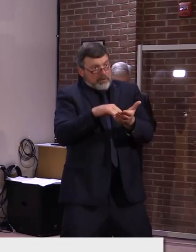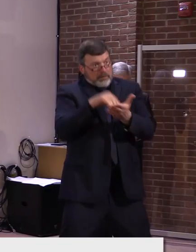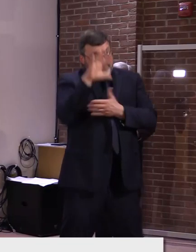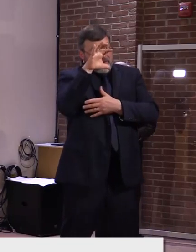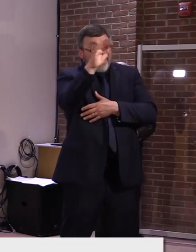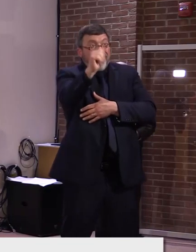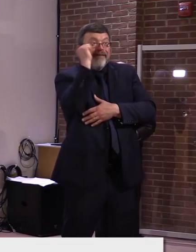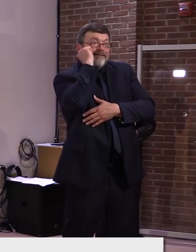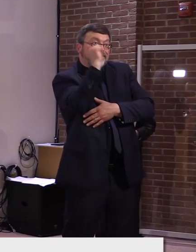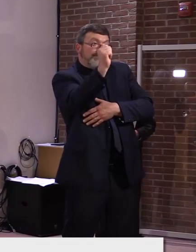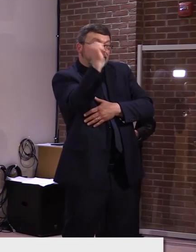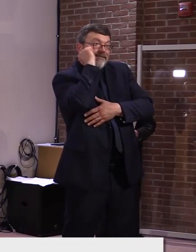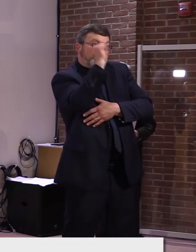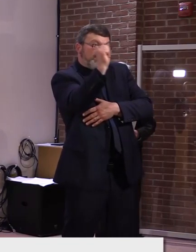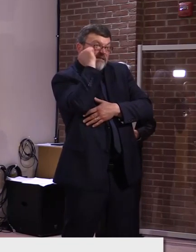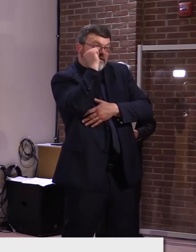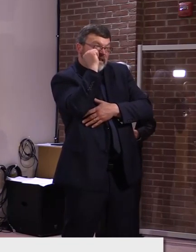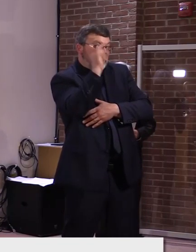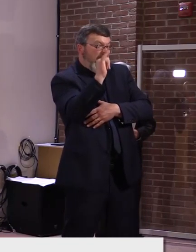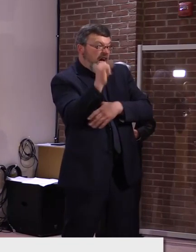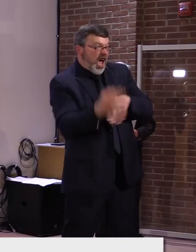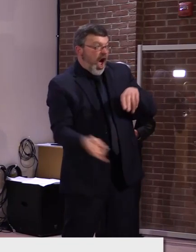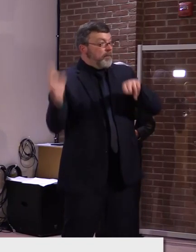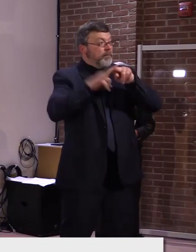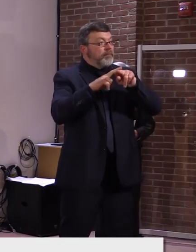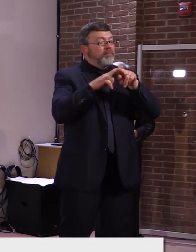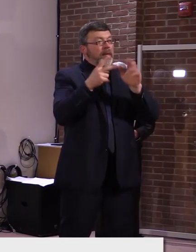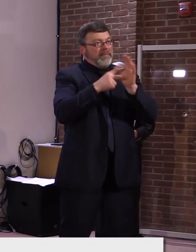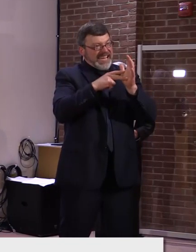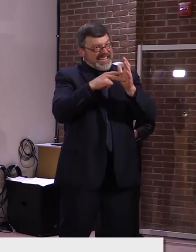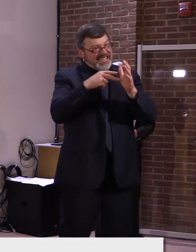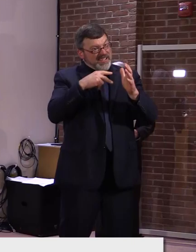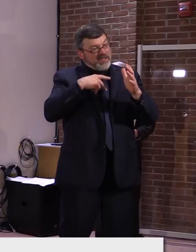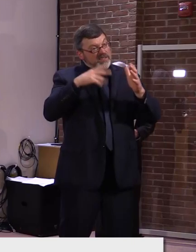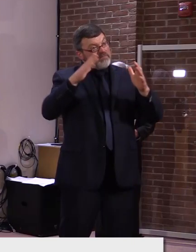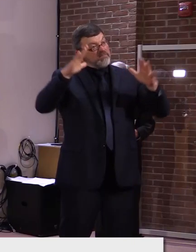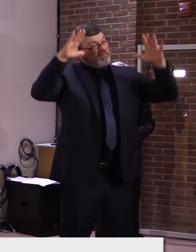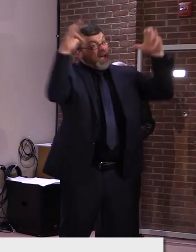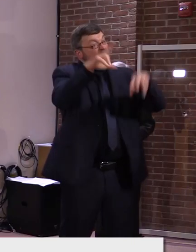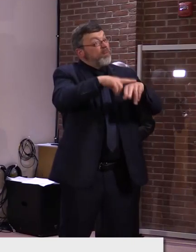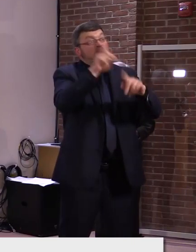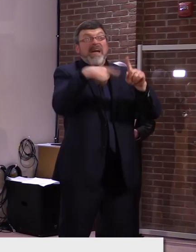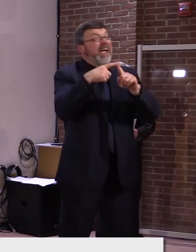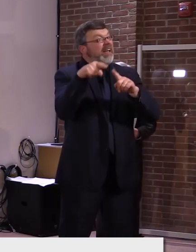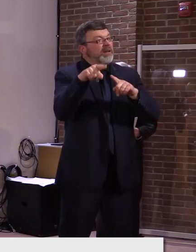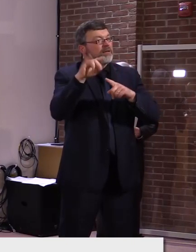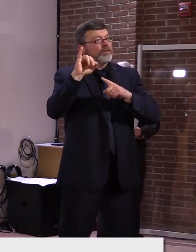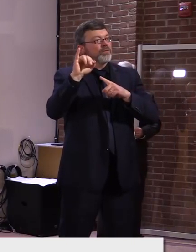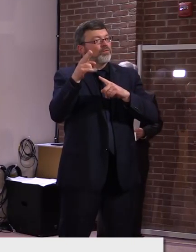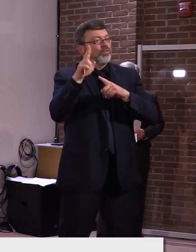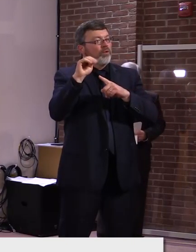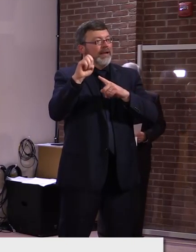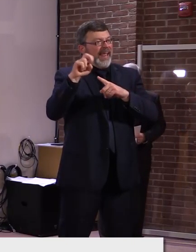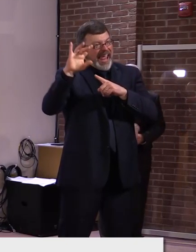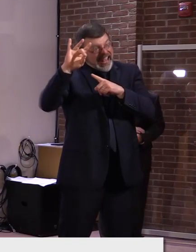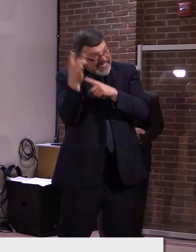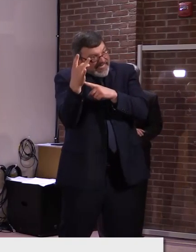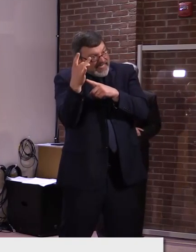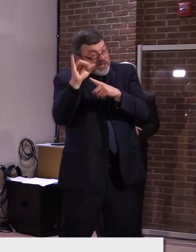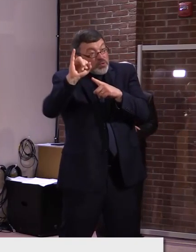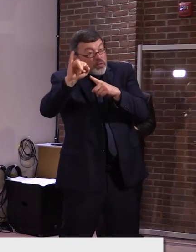So let's keep our momentum going. Let's finish strong. Let's continue to show the nation and the